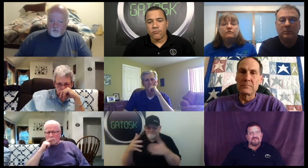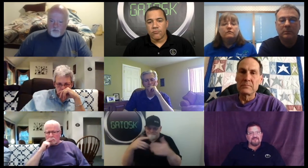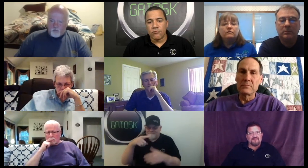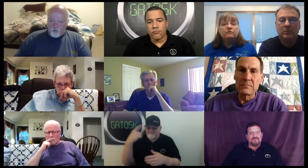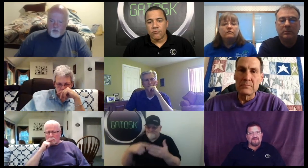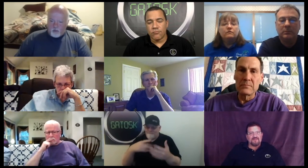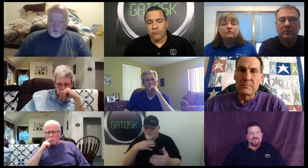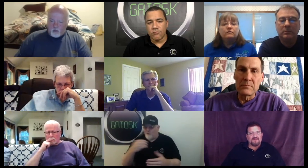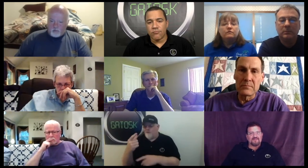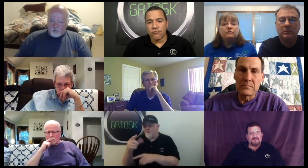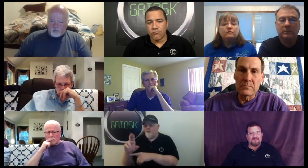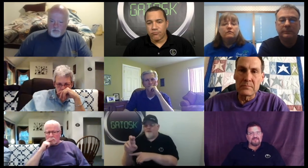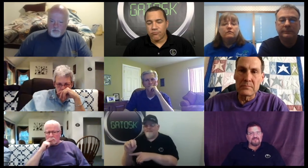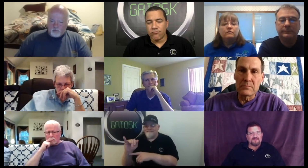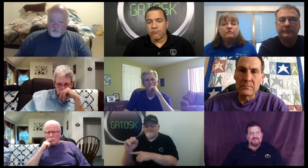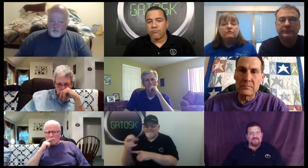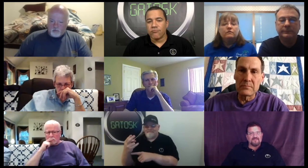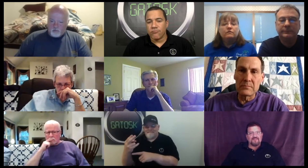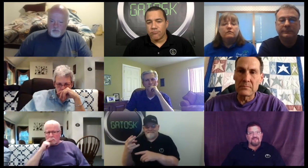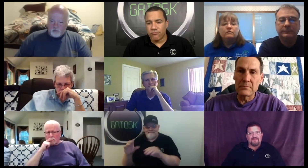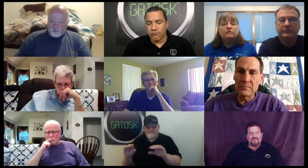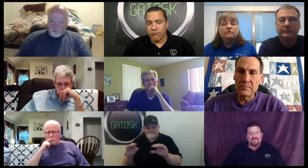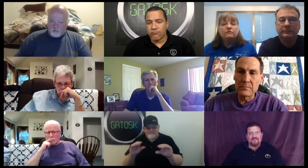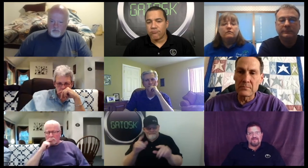policies. That's one part of it.